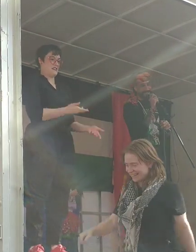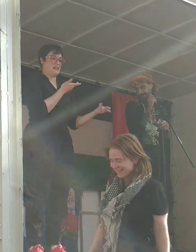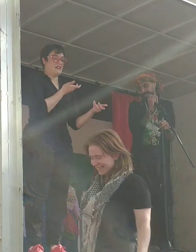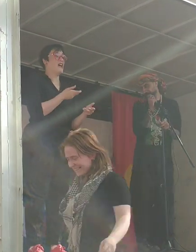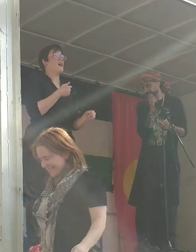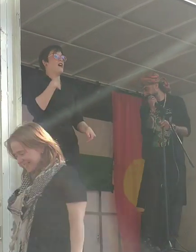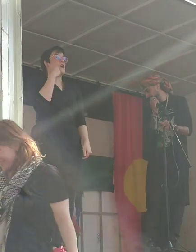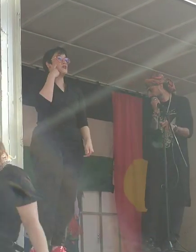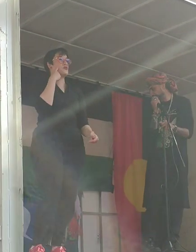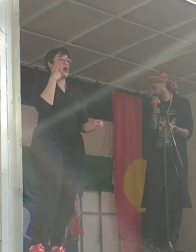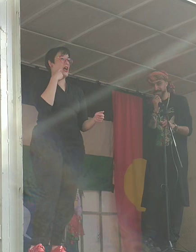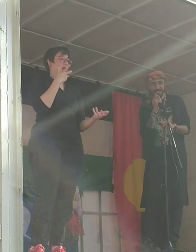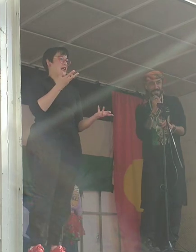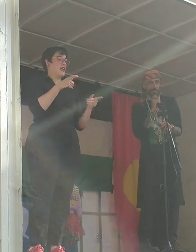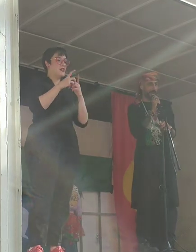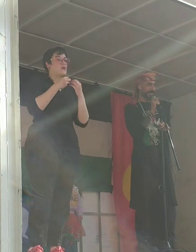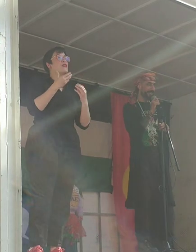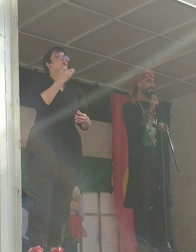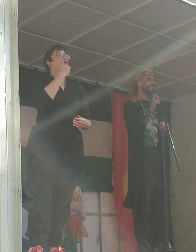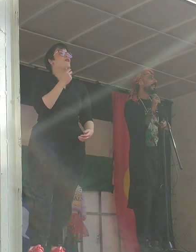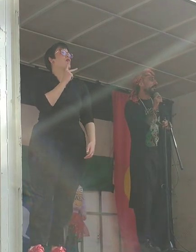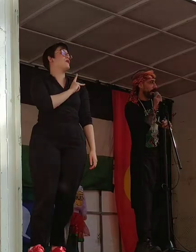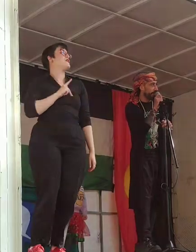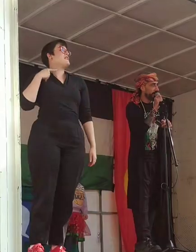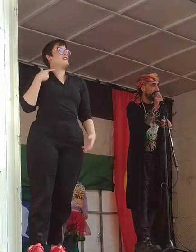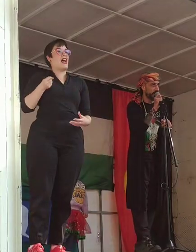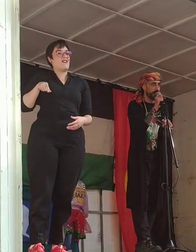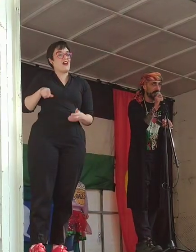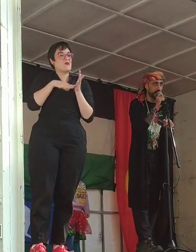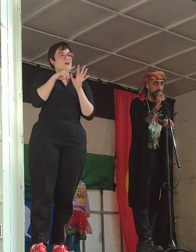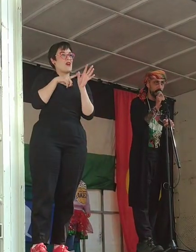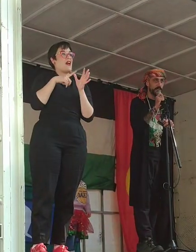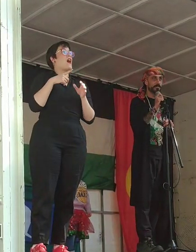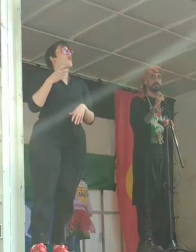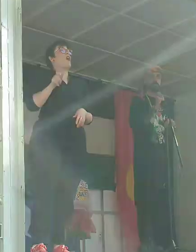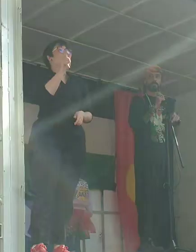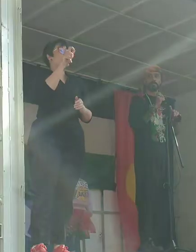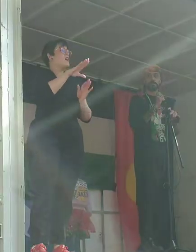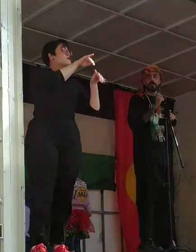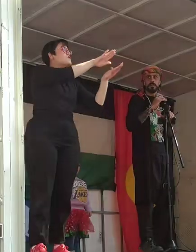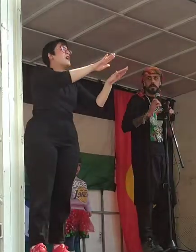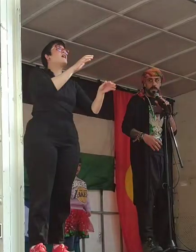I was trying hard with our beautiful princess here, Maya. From the river to the sea!